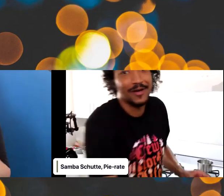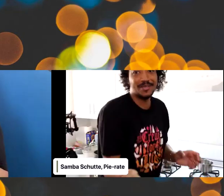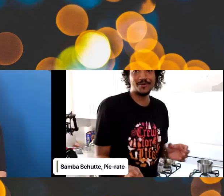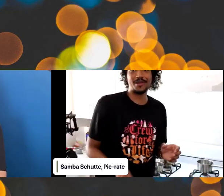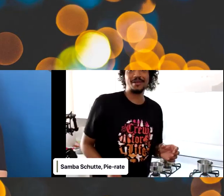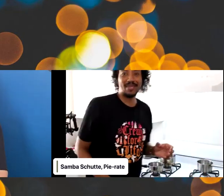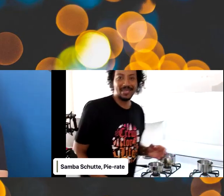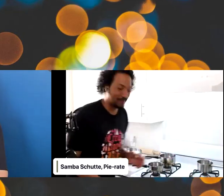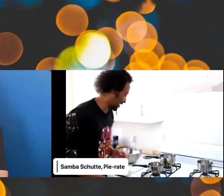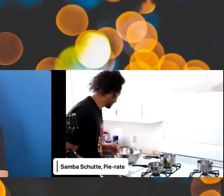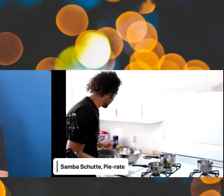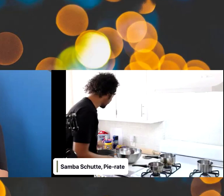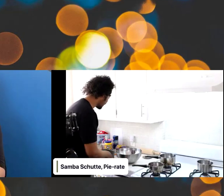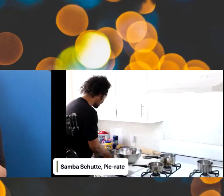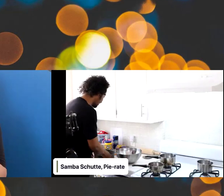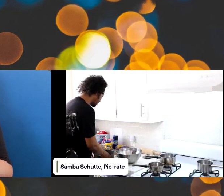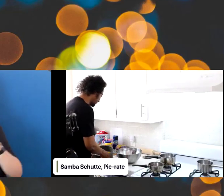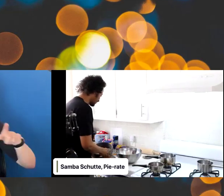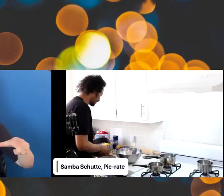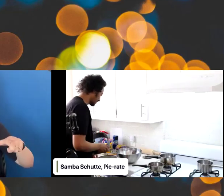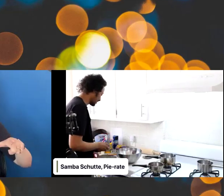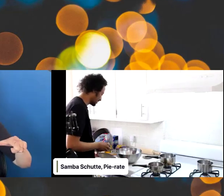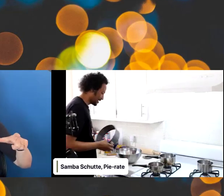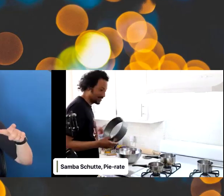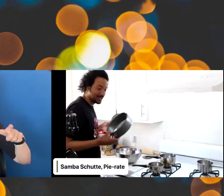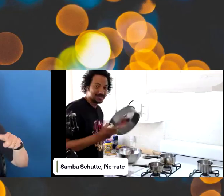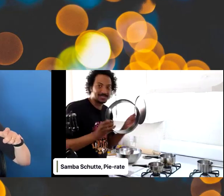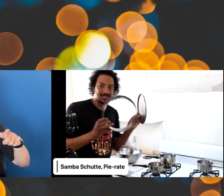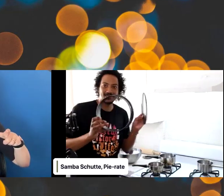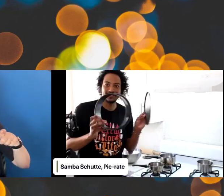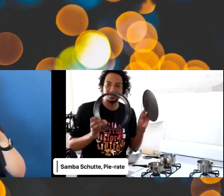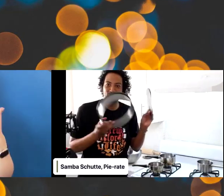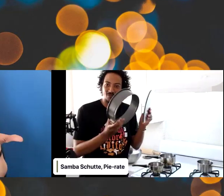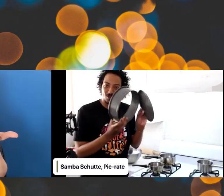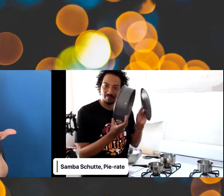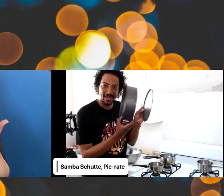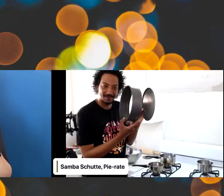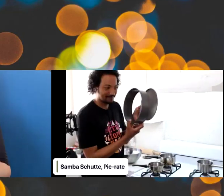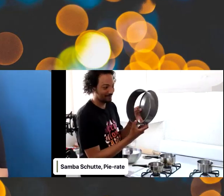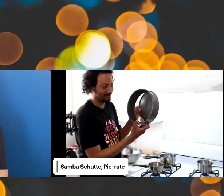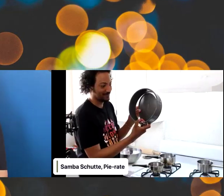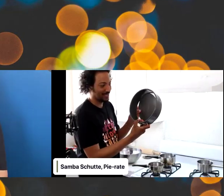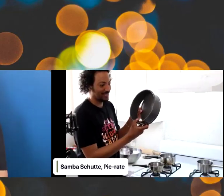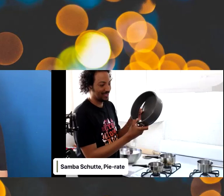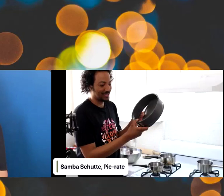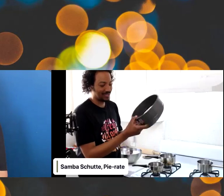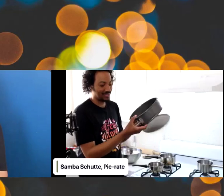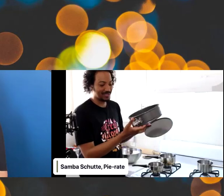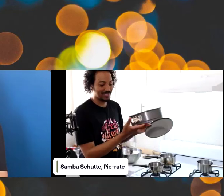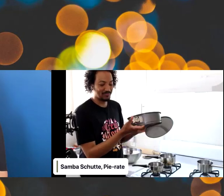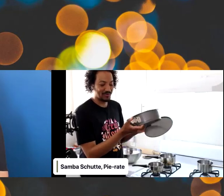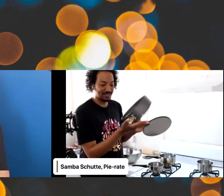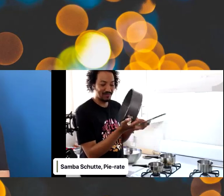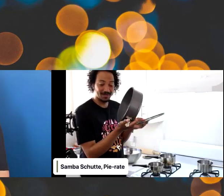on your baking pan. So this is a springform pan. You